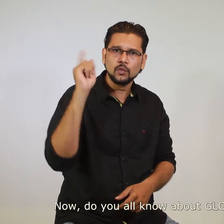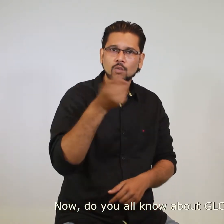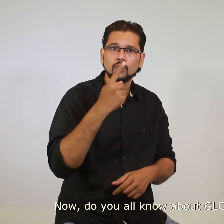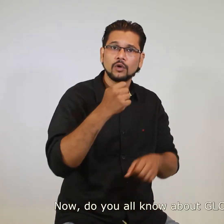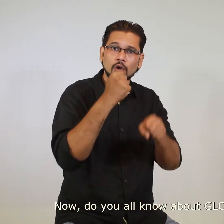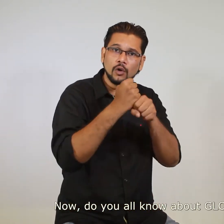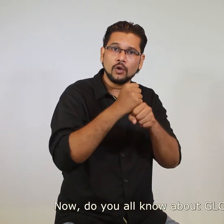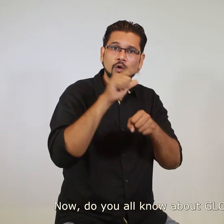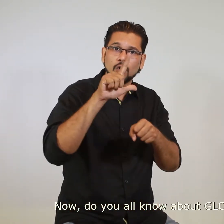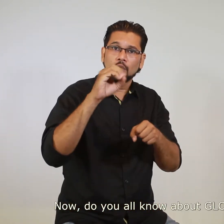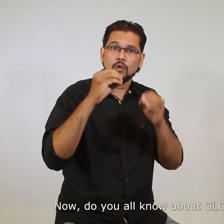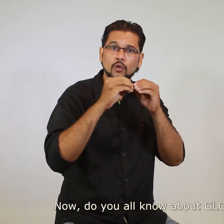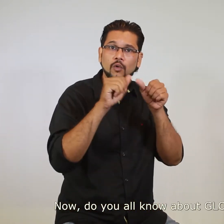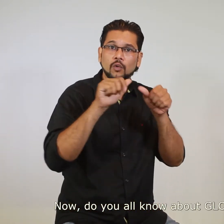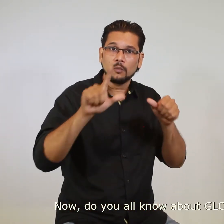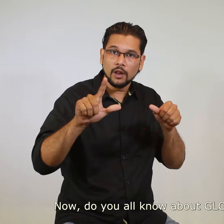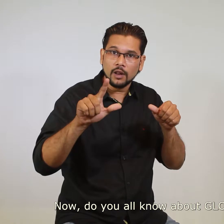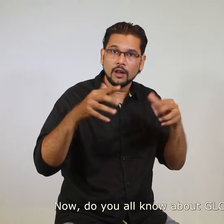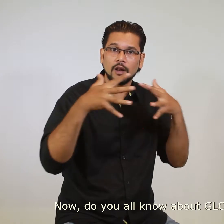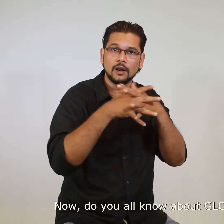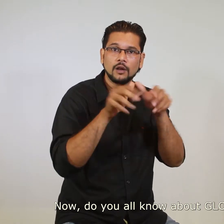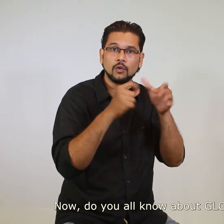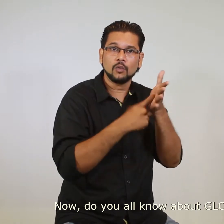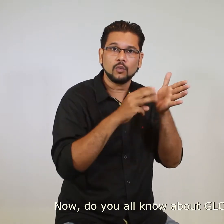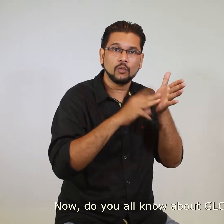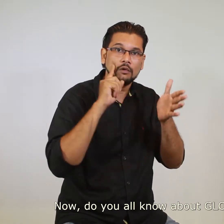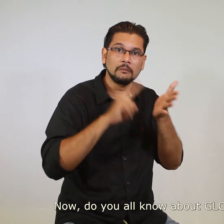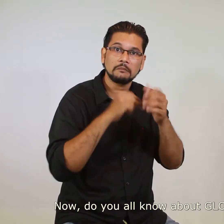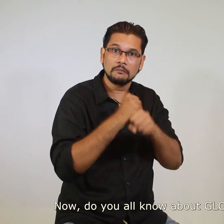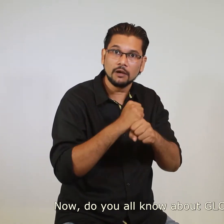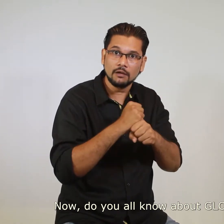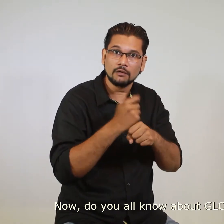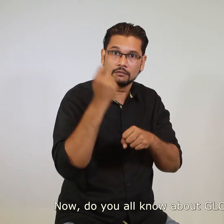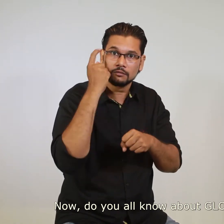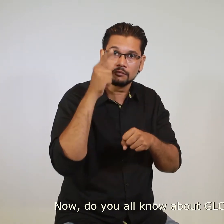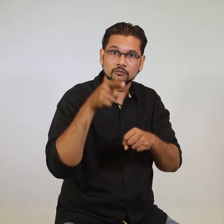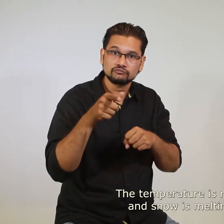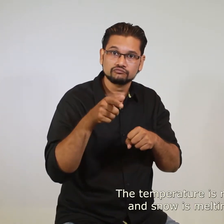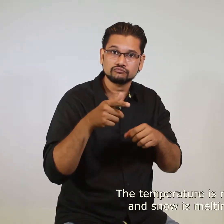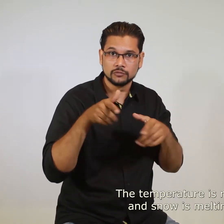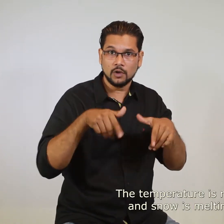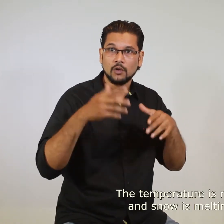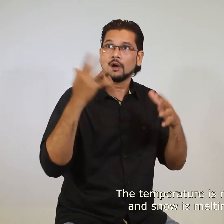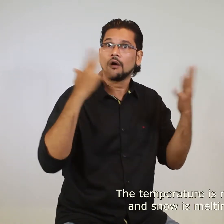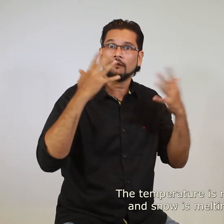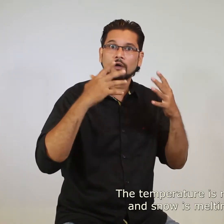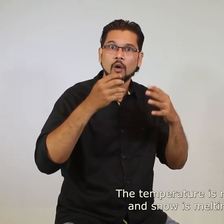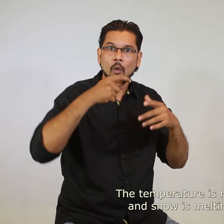Now, do you all know about global warming? The temperature is rising and